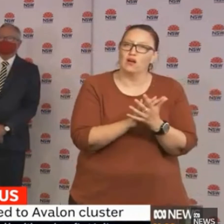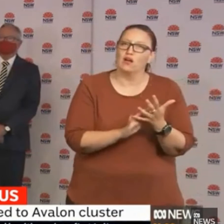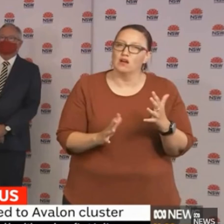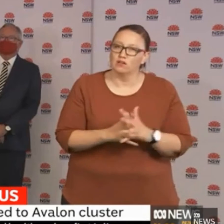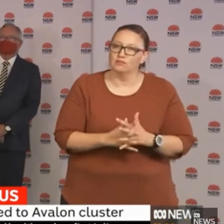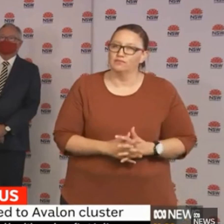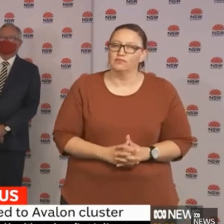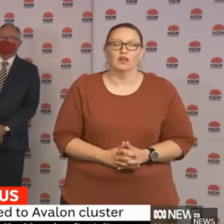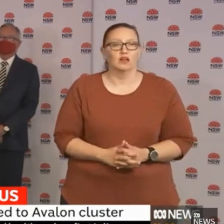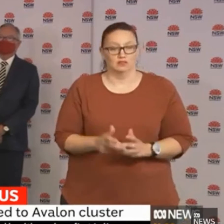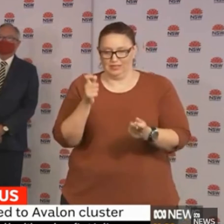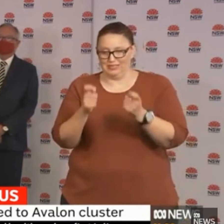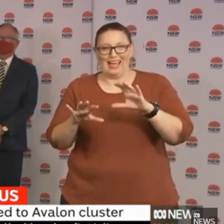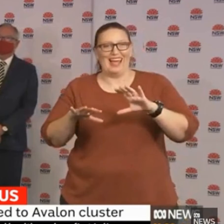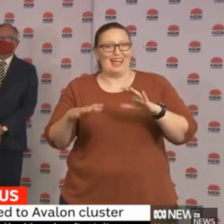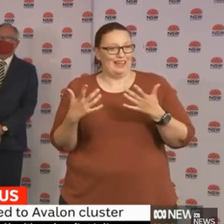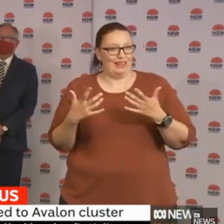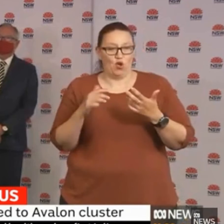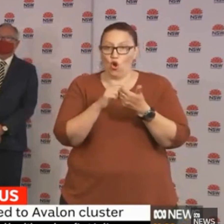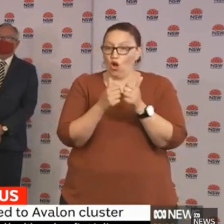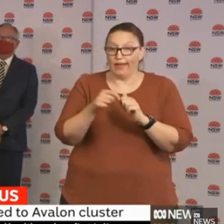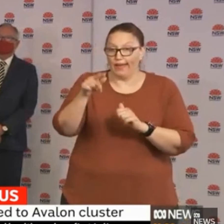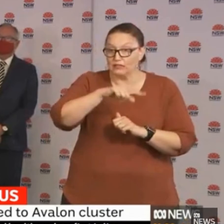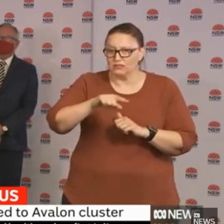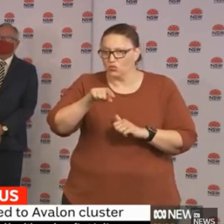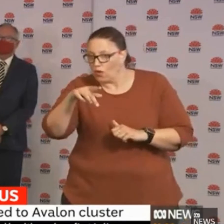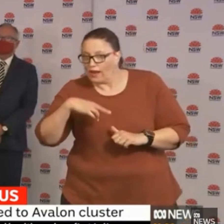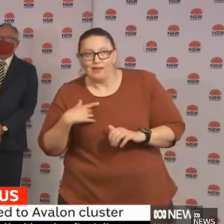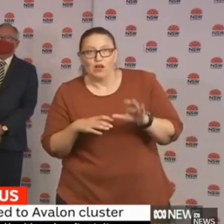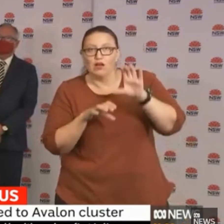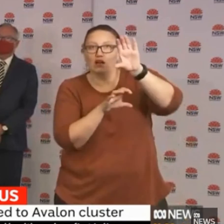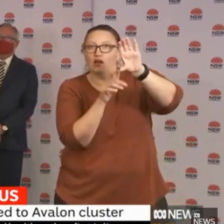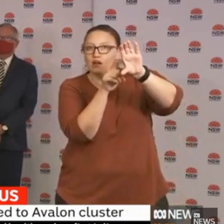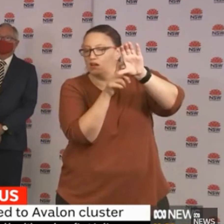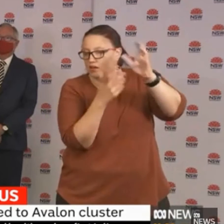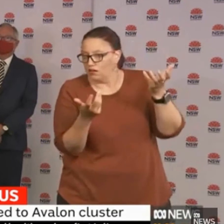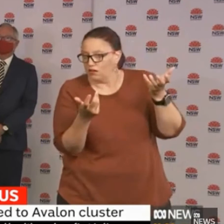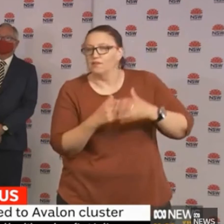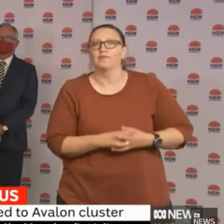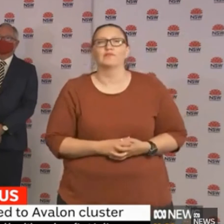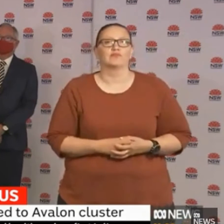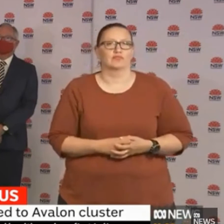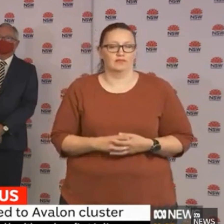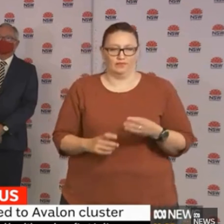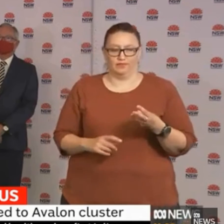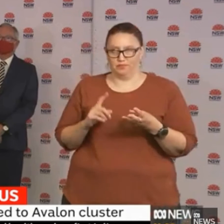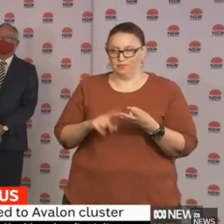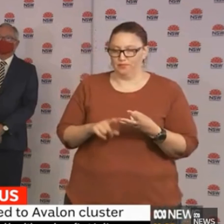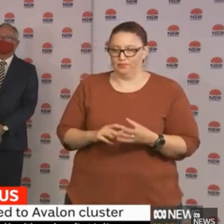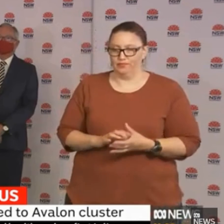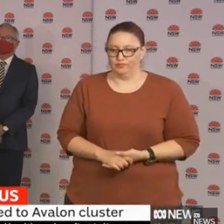also looking at whether there are any colleagues that might have been from the northern end of the Northern Beaches. So that's still under investigation. We've got the gentleman